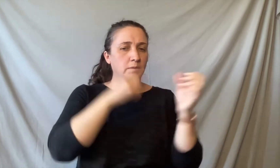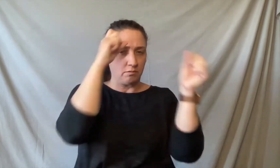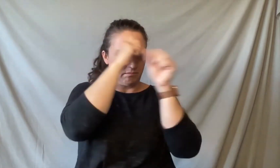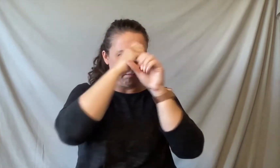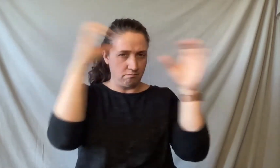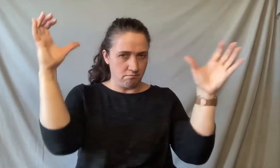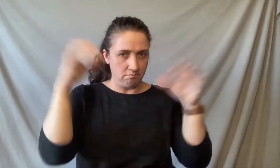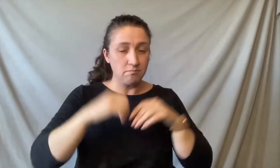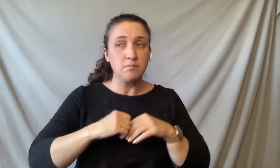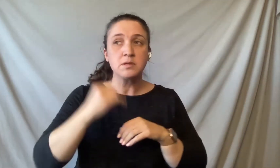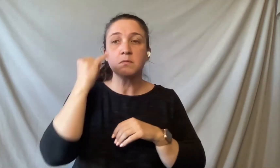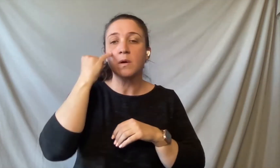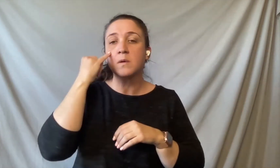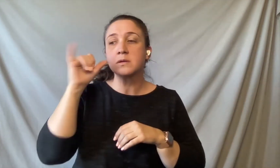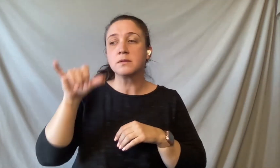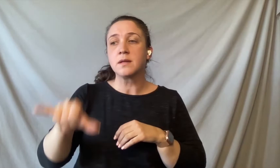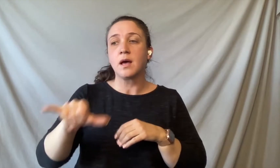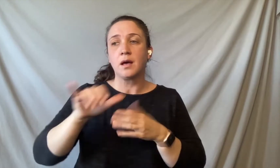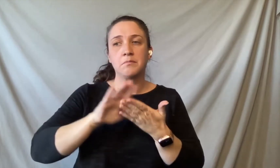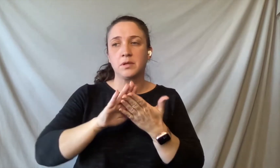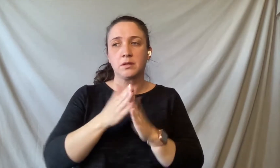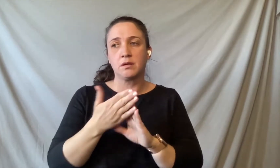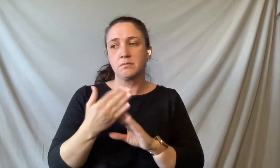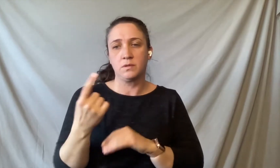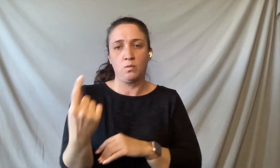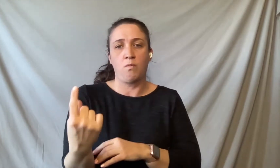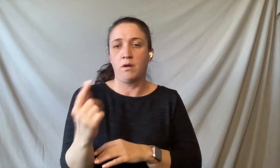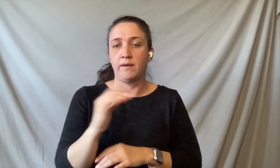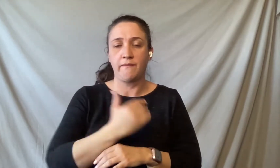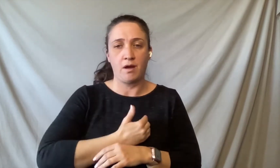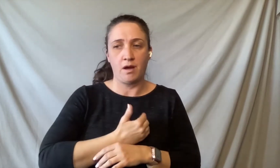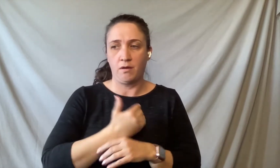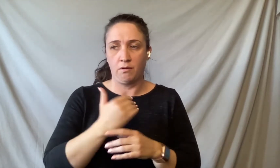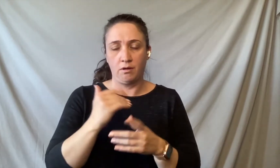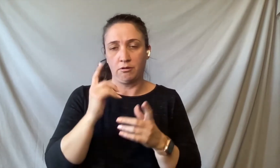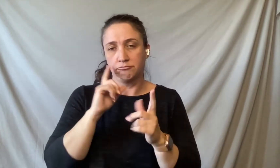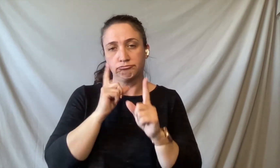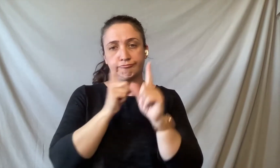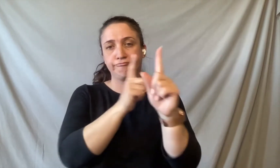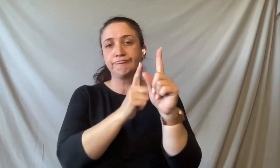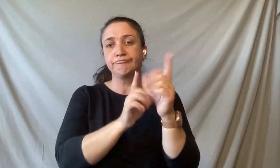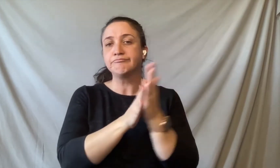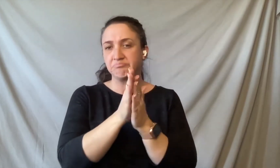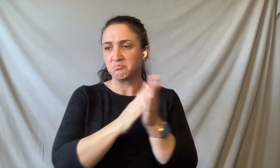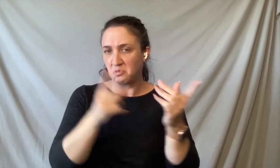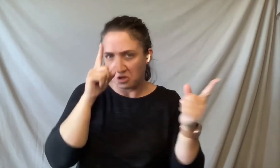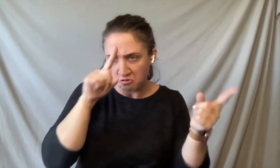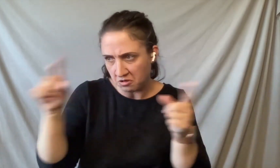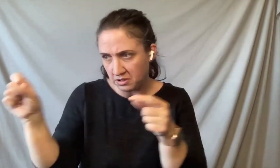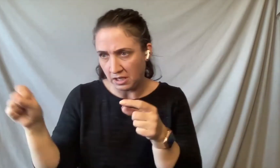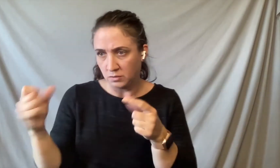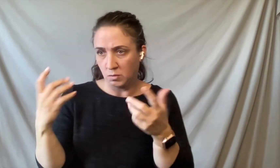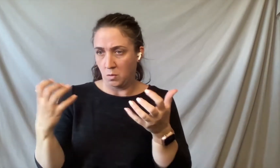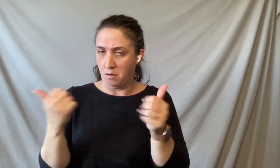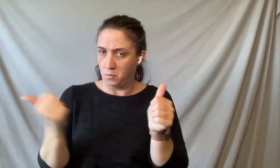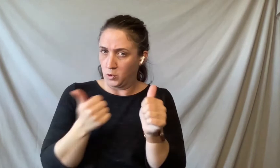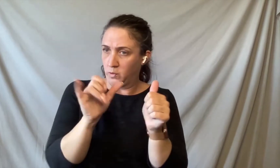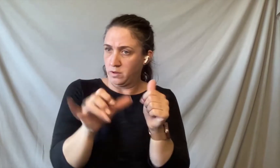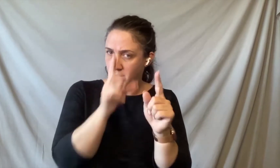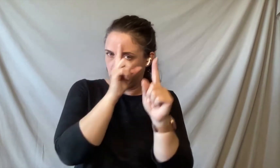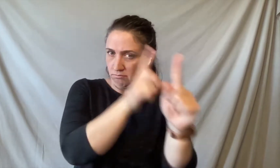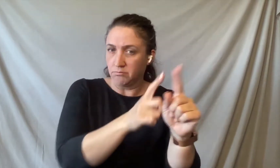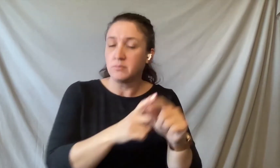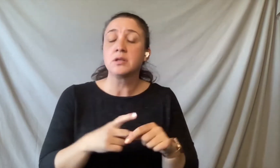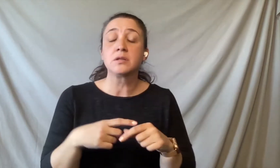to 5 initiatives and ideas that everyone agrees we should pursue more. Then what would likely happen is a small group